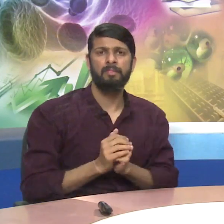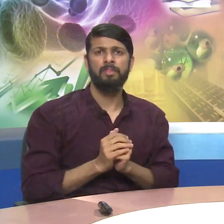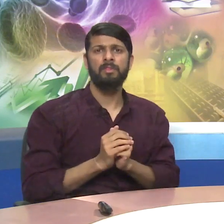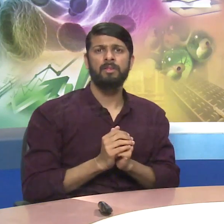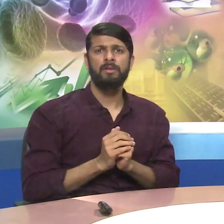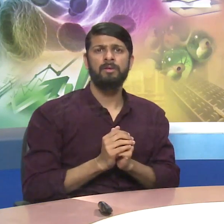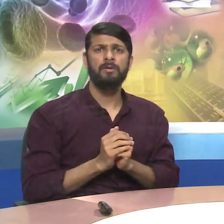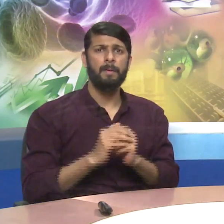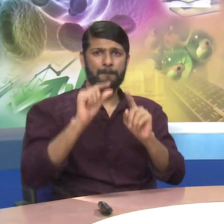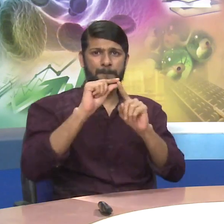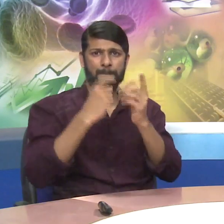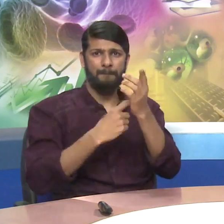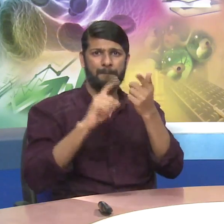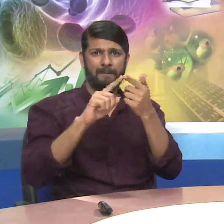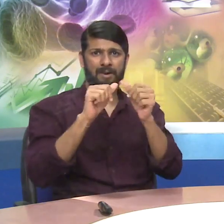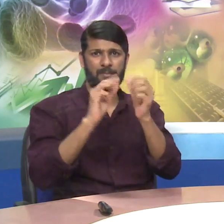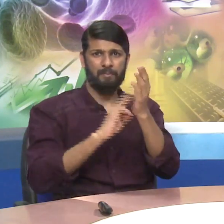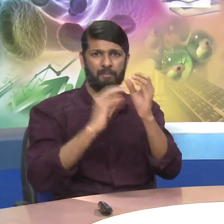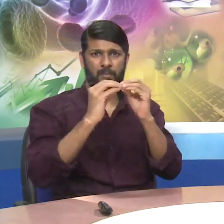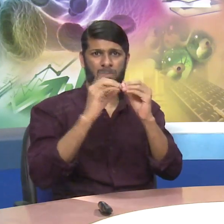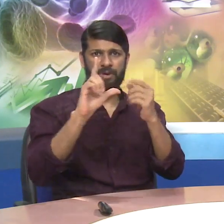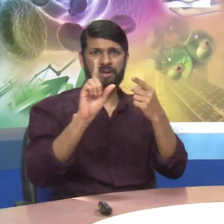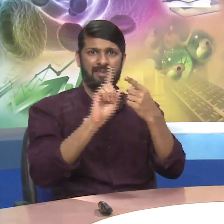And the fourth objective is to